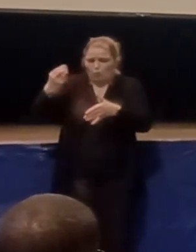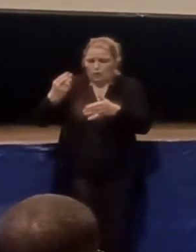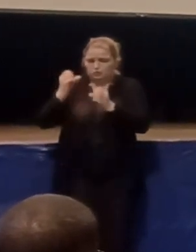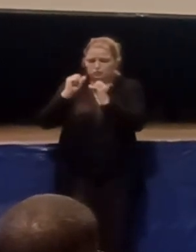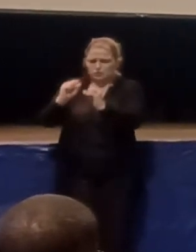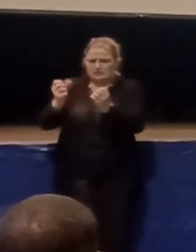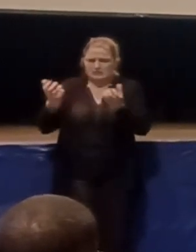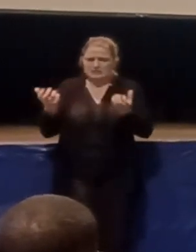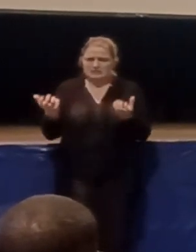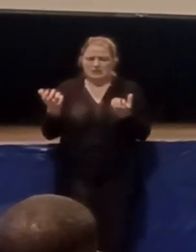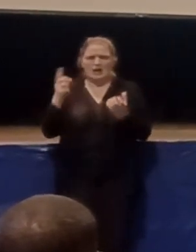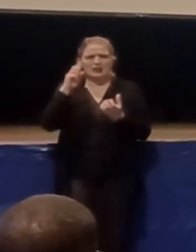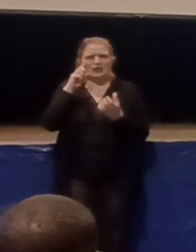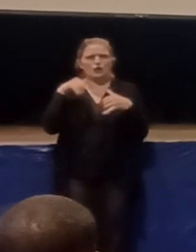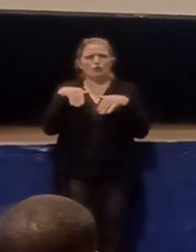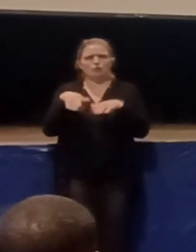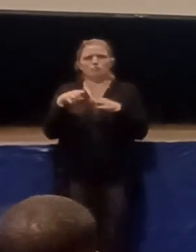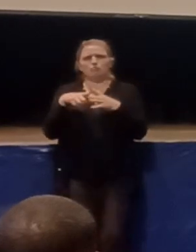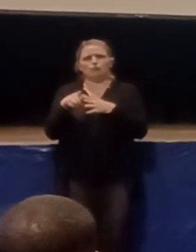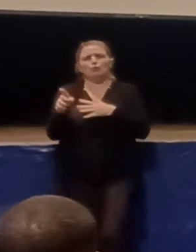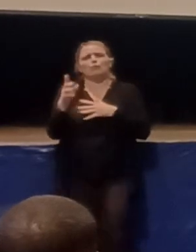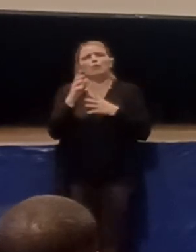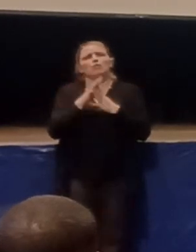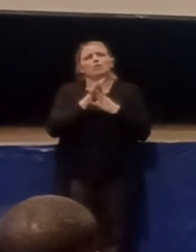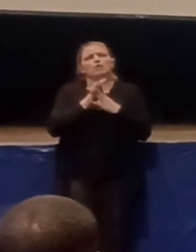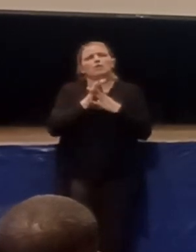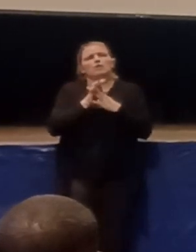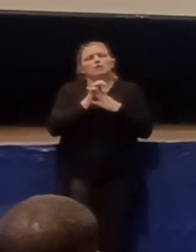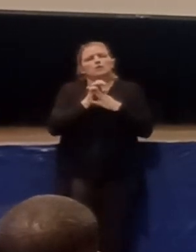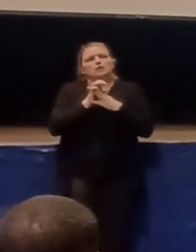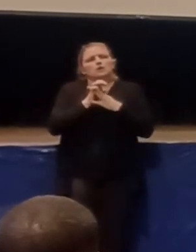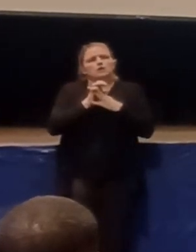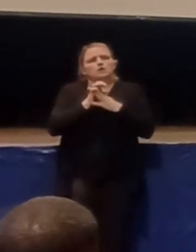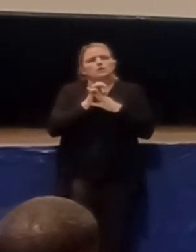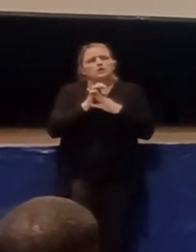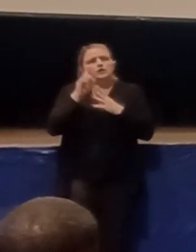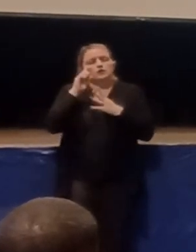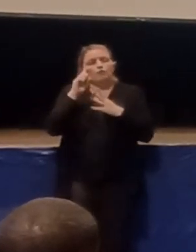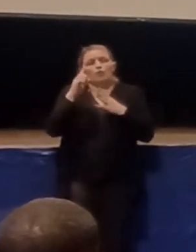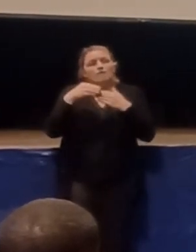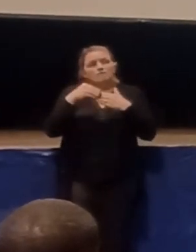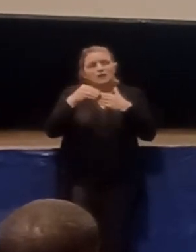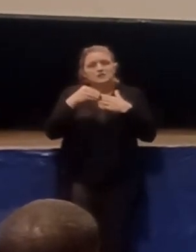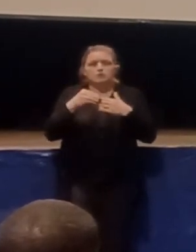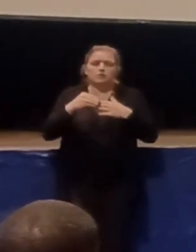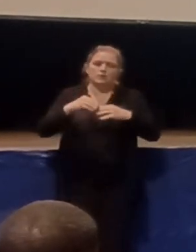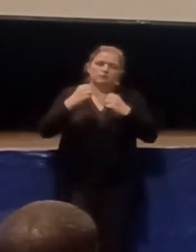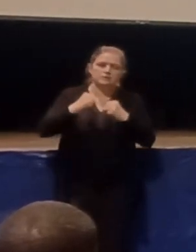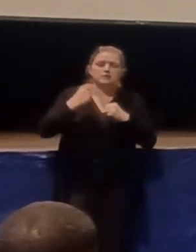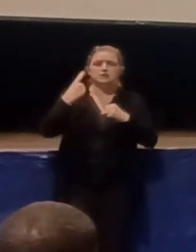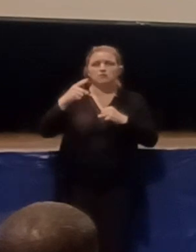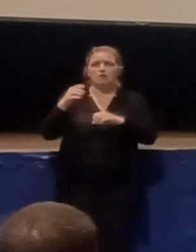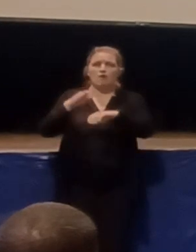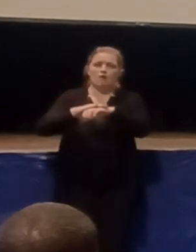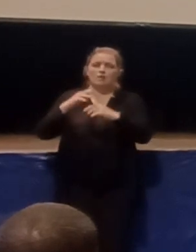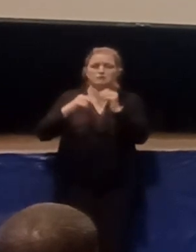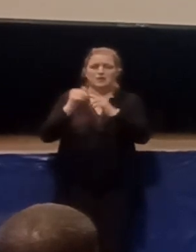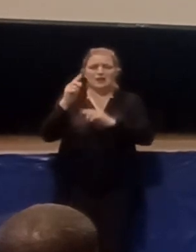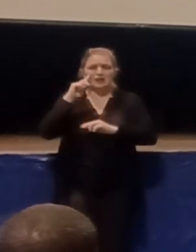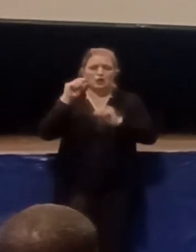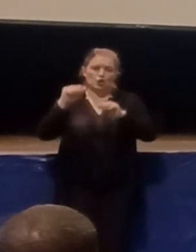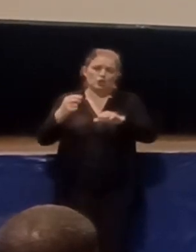through, I think, I'm just, I've felt that for flexibility and resilience on the facility, it really could